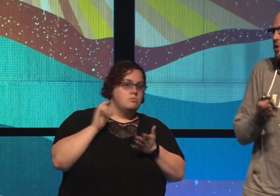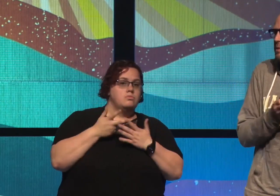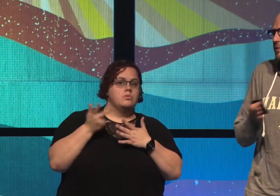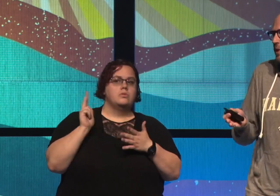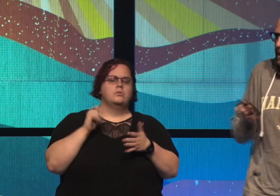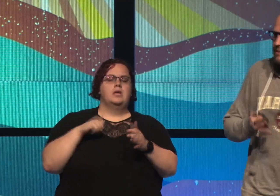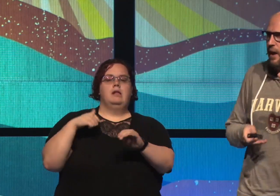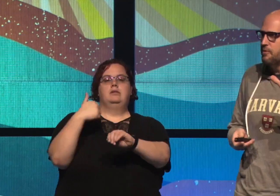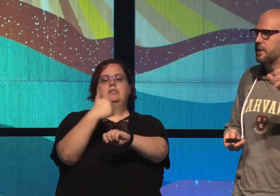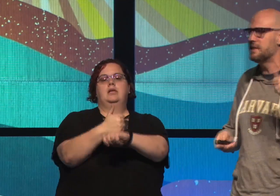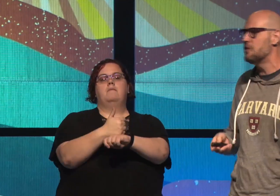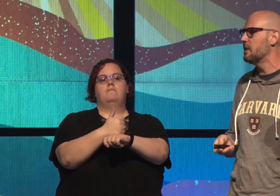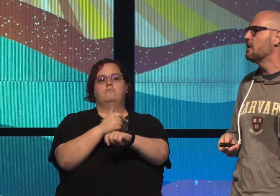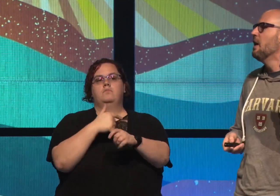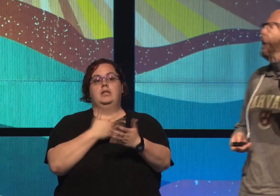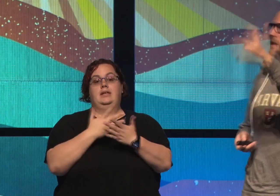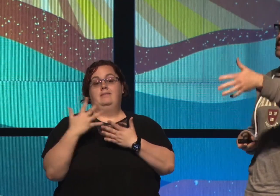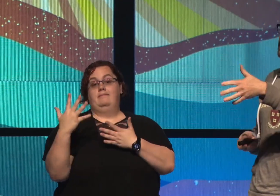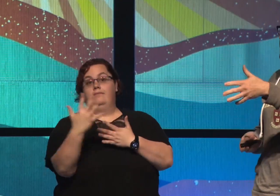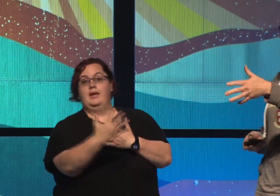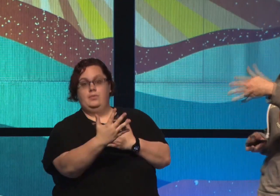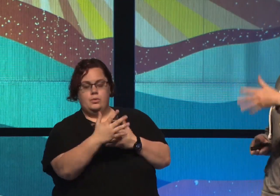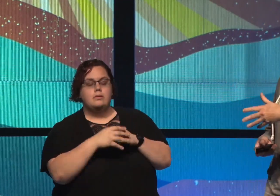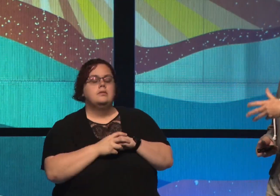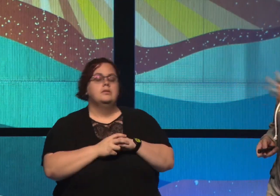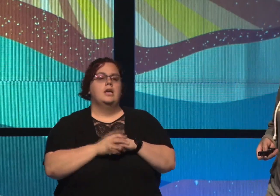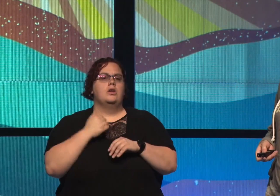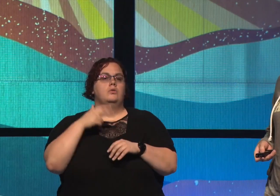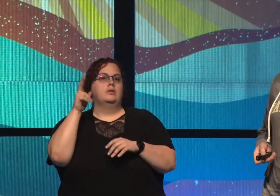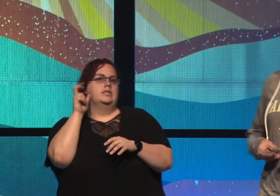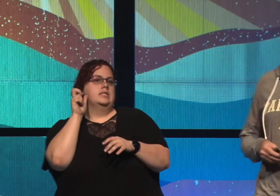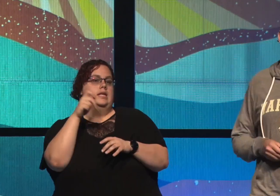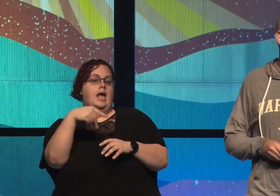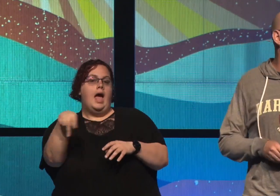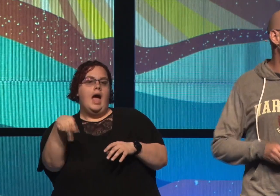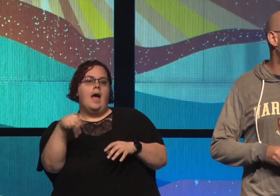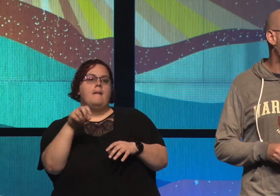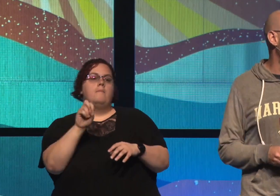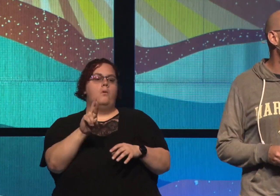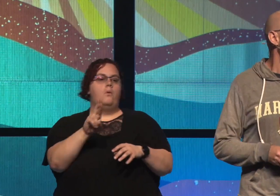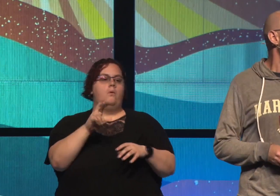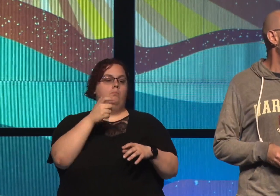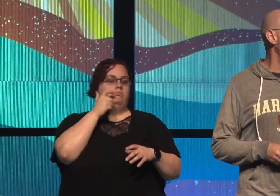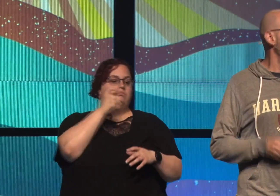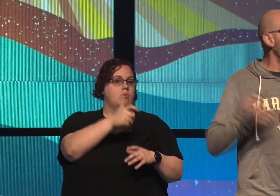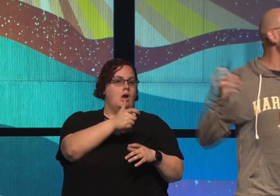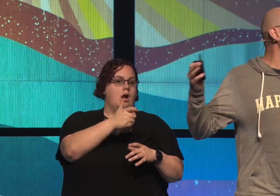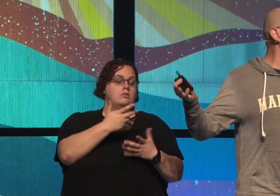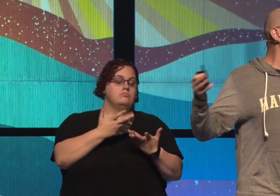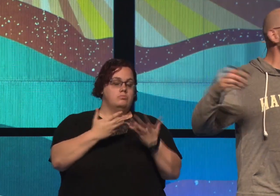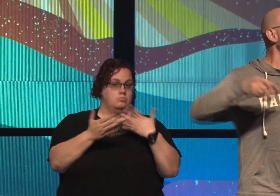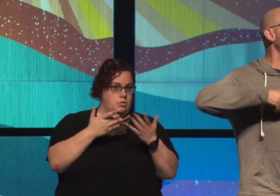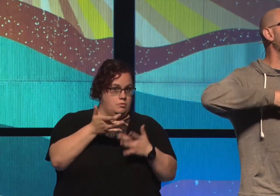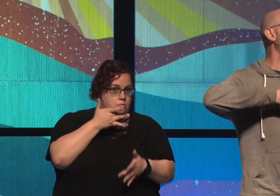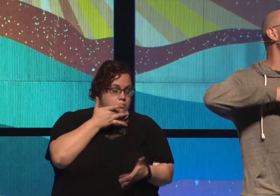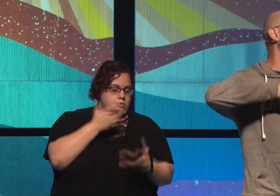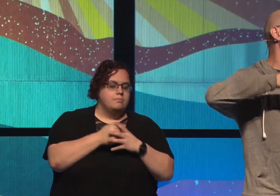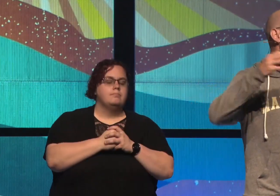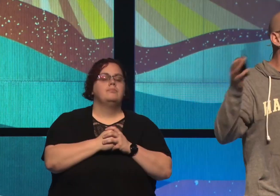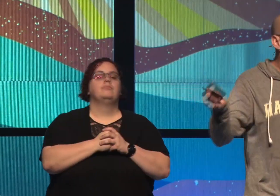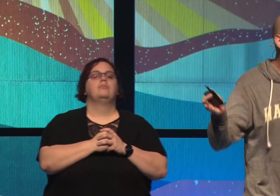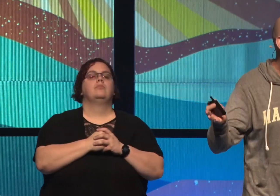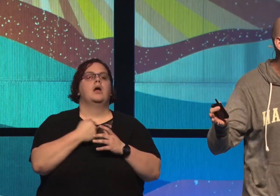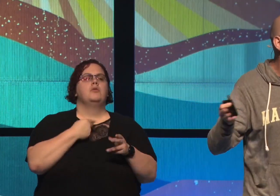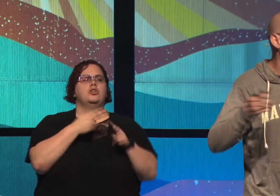up what we're doing for the next 5 weeks. And you can listen to that in the app or watch it, whatever you prefer. But what we're going to do is I'm going to kind of